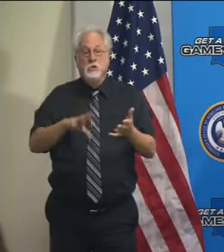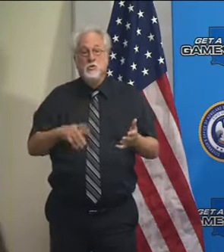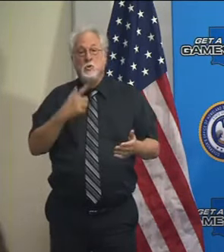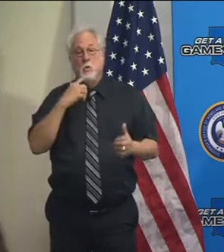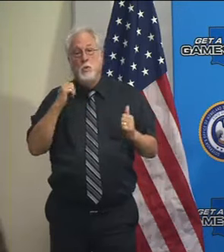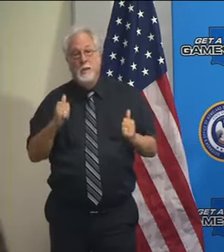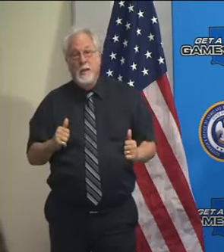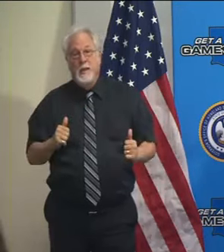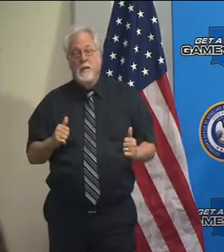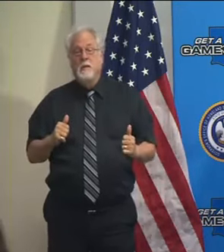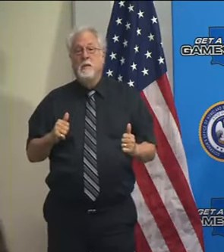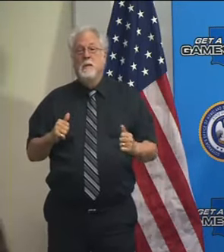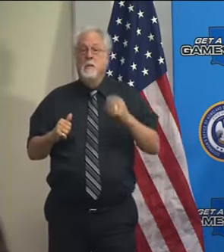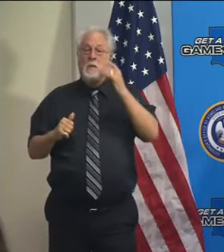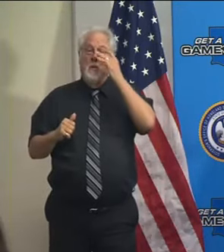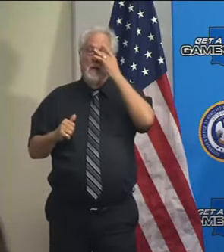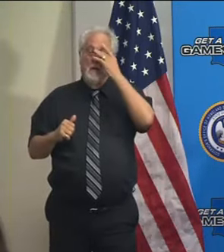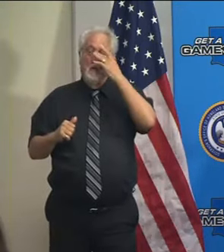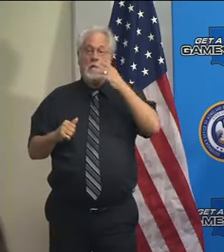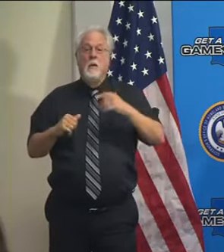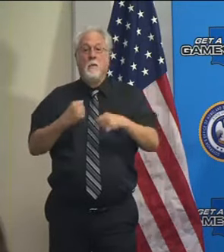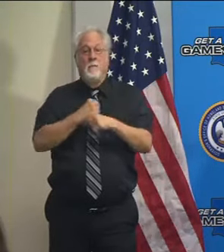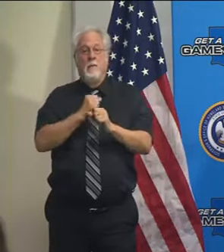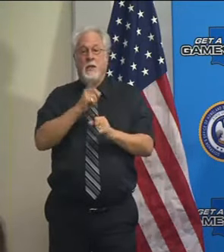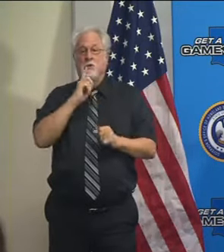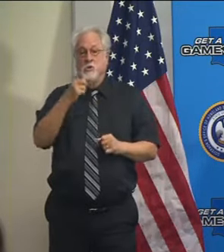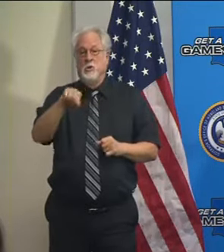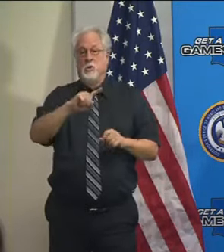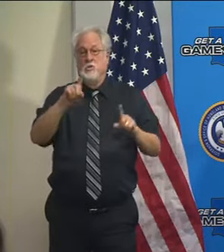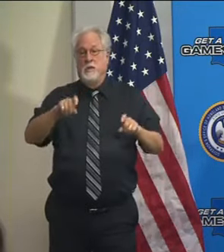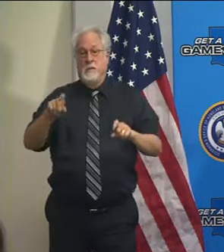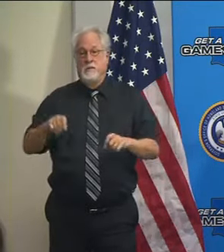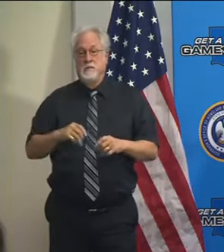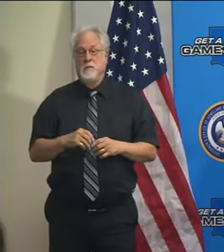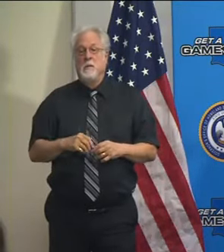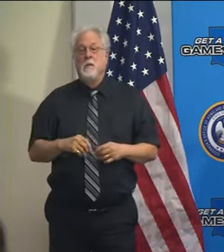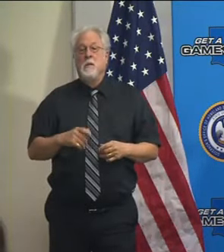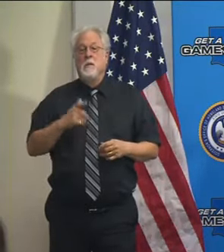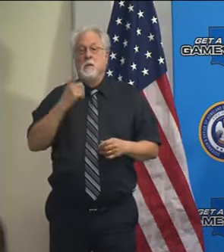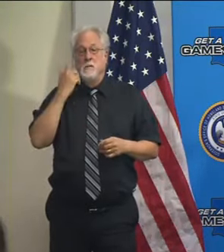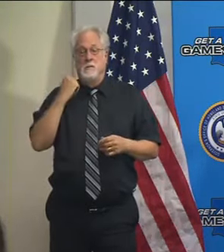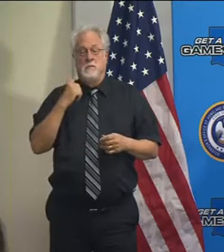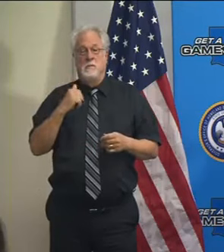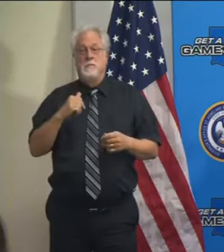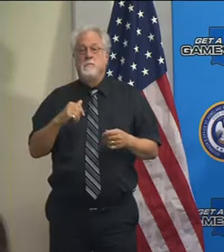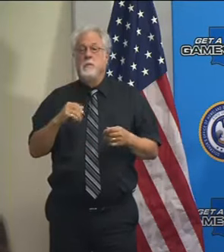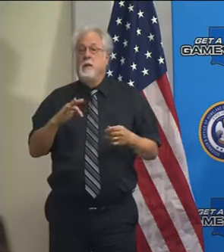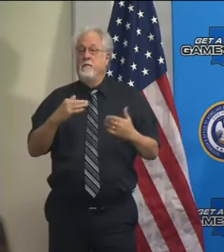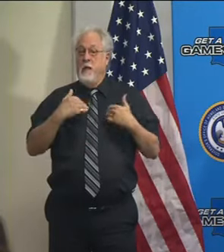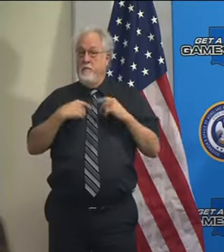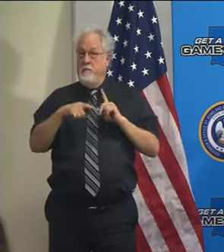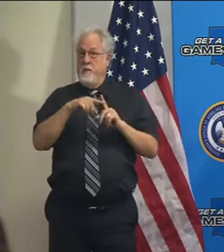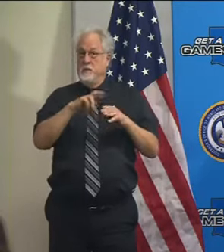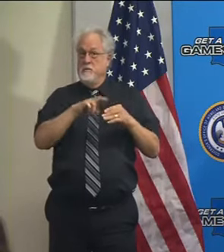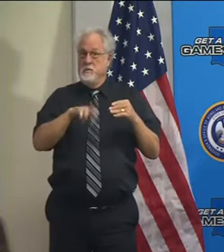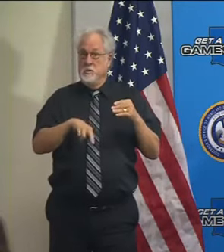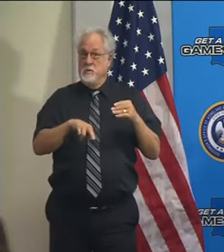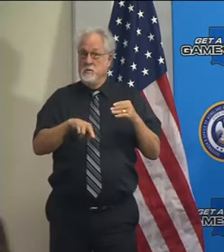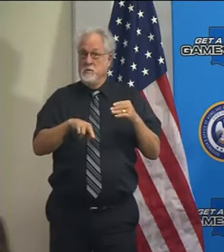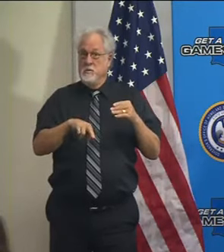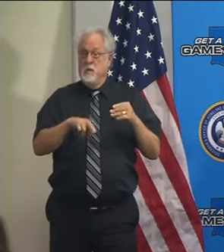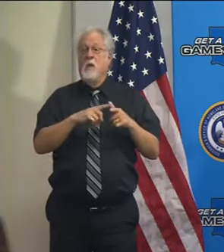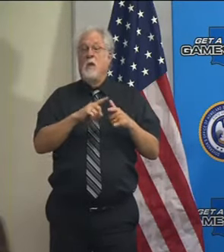can, because they're on those campuses, to make sure that they are tested. Because that, and if they have a positive result,